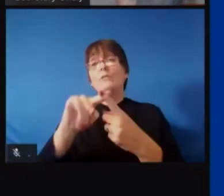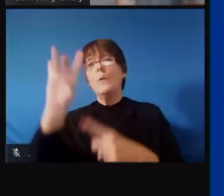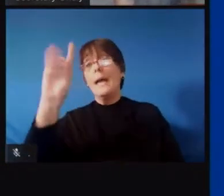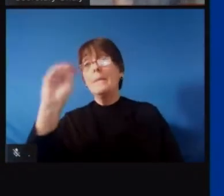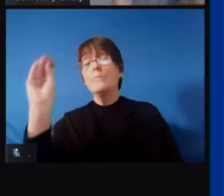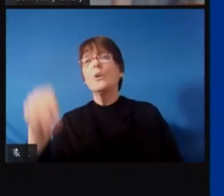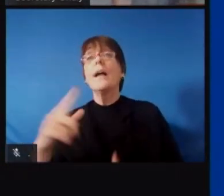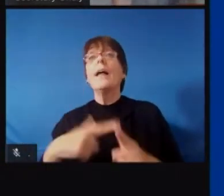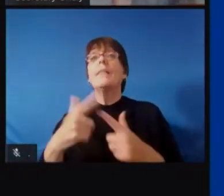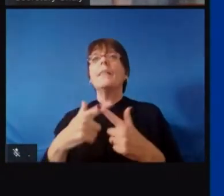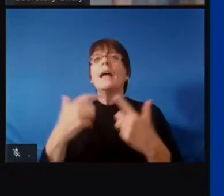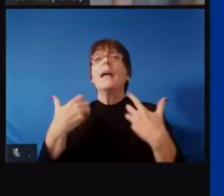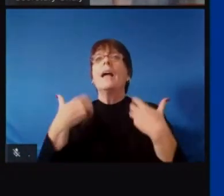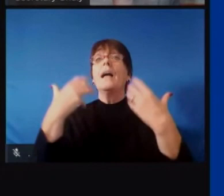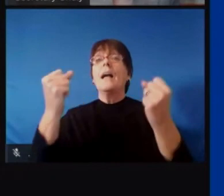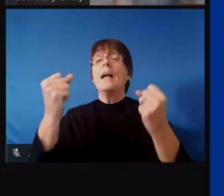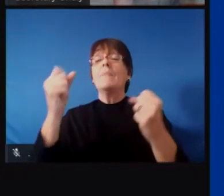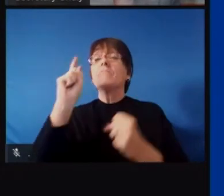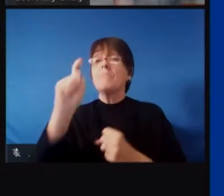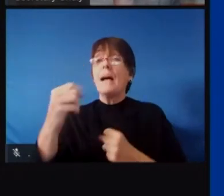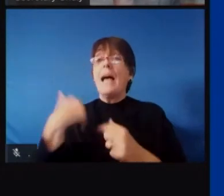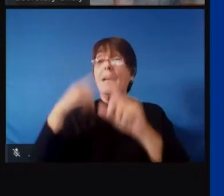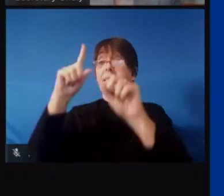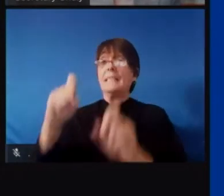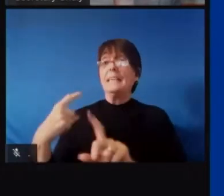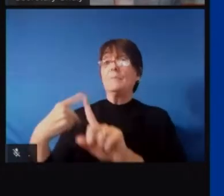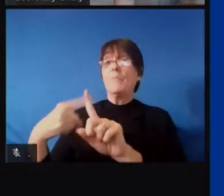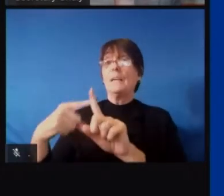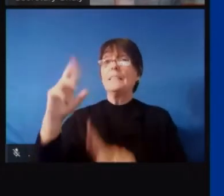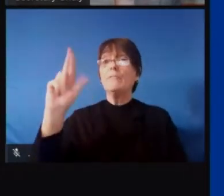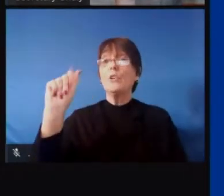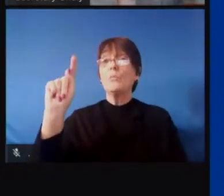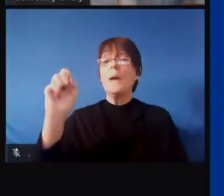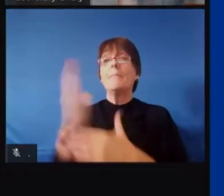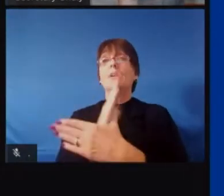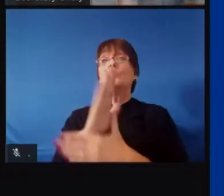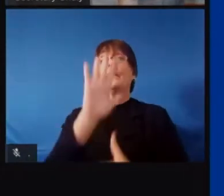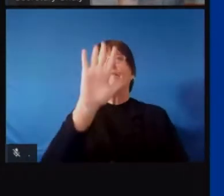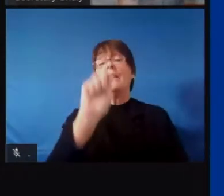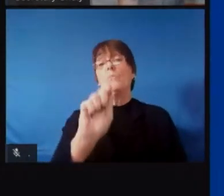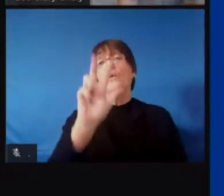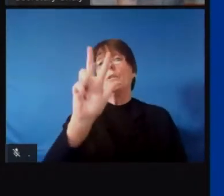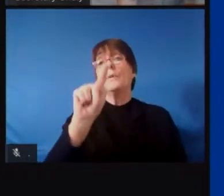and then the health equity quartile needs to have test positivity rates between 5.3